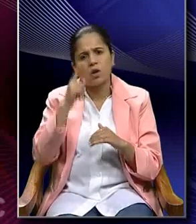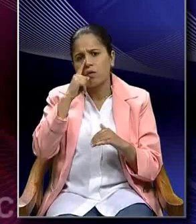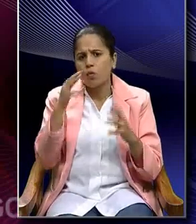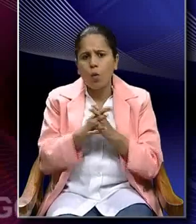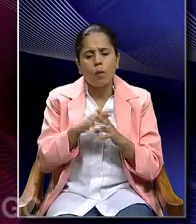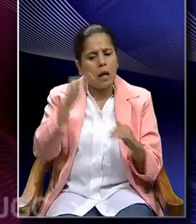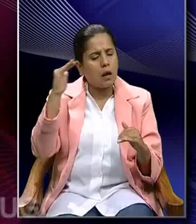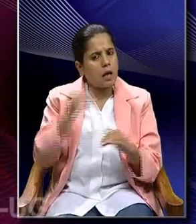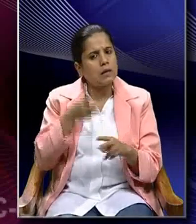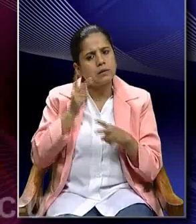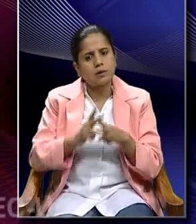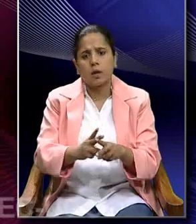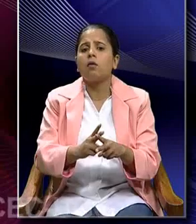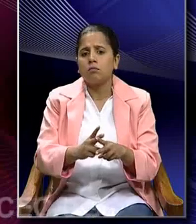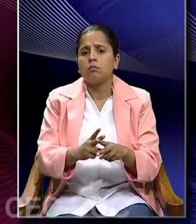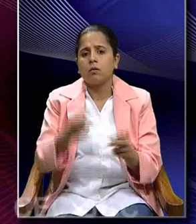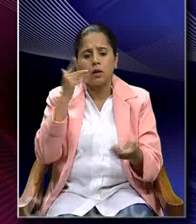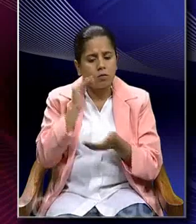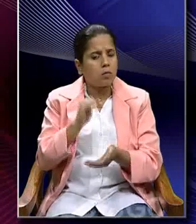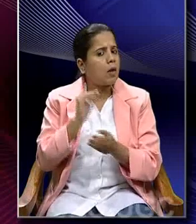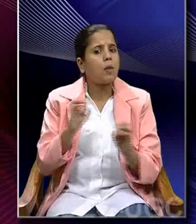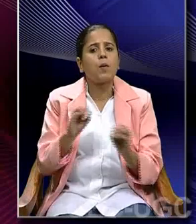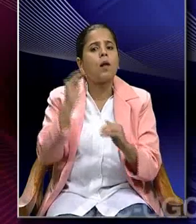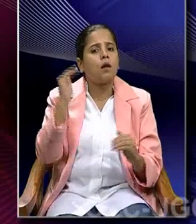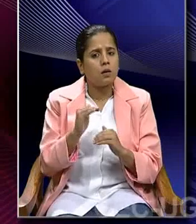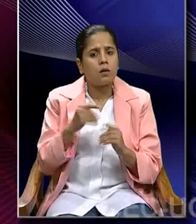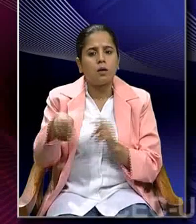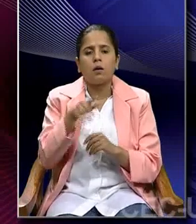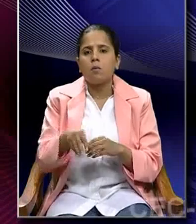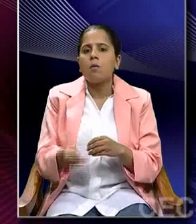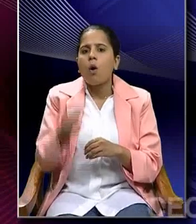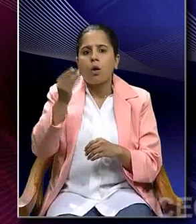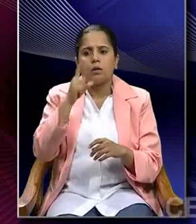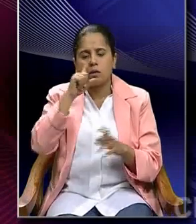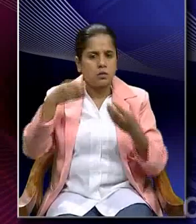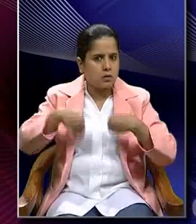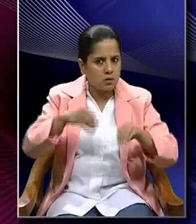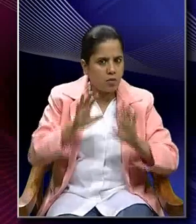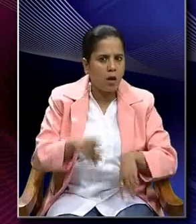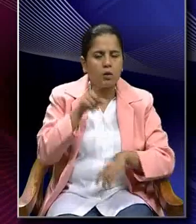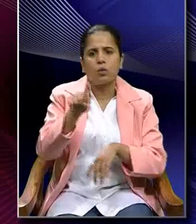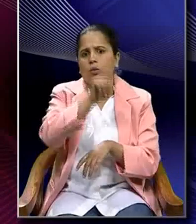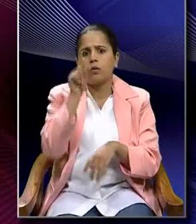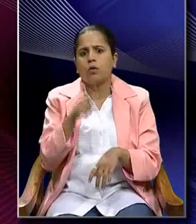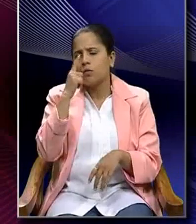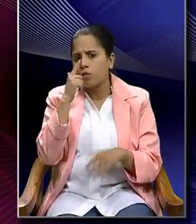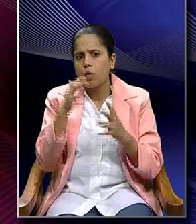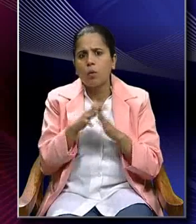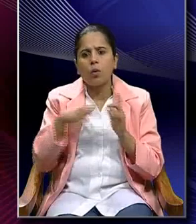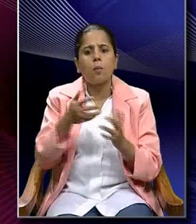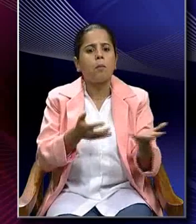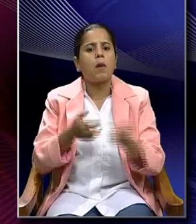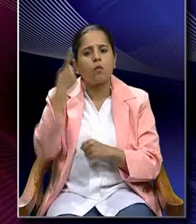sex ratio has increased. This in turn has led to trafficking. You have questions of girls being bought